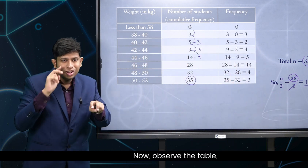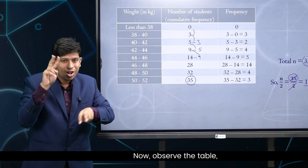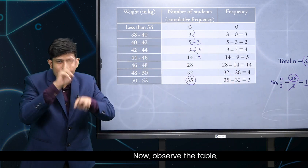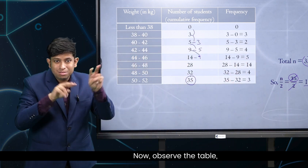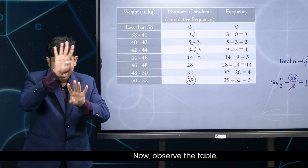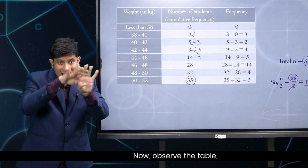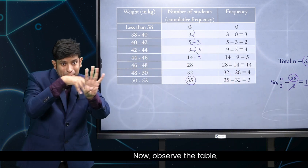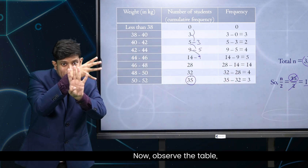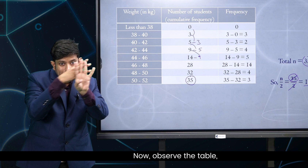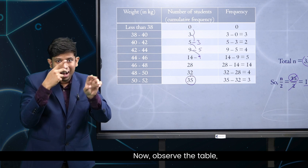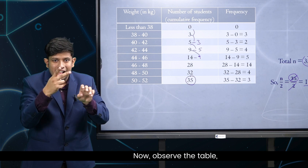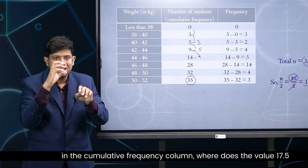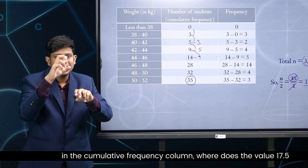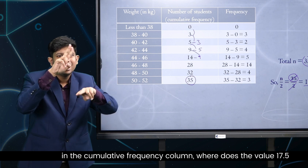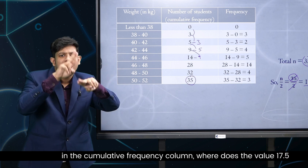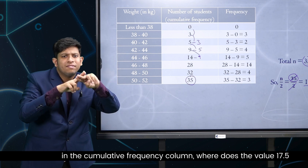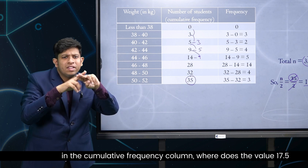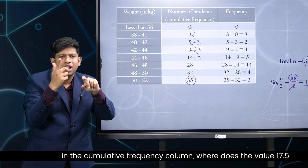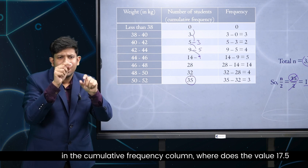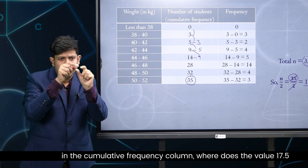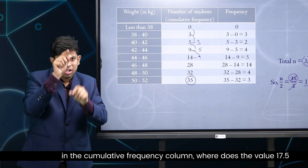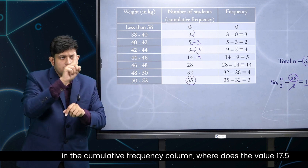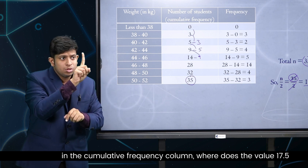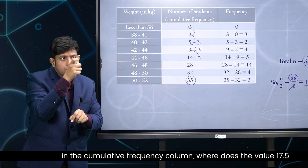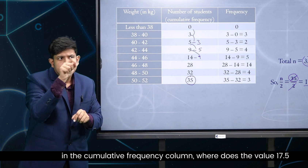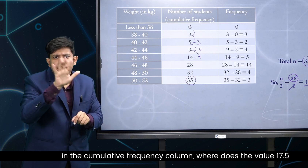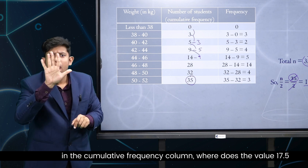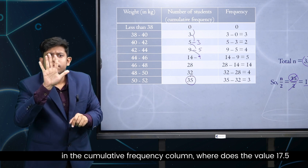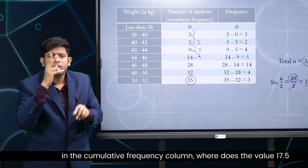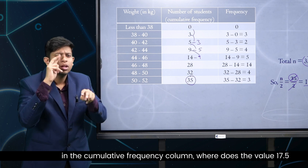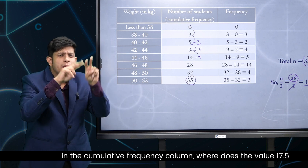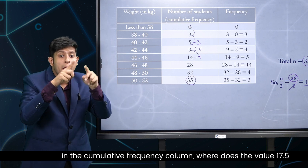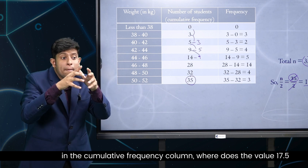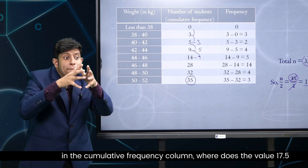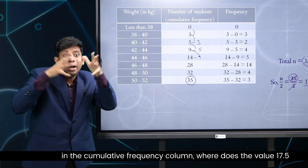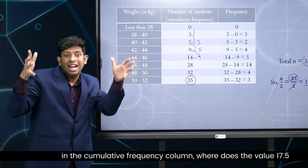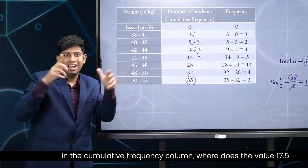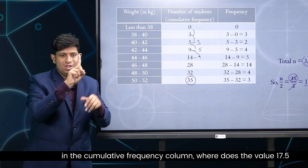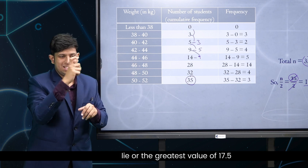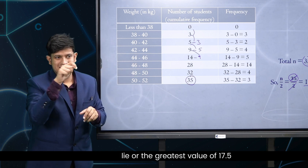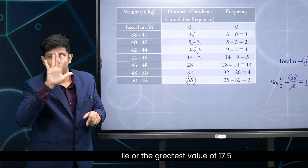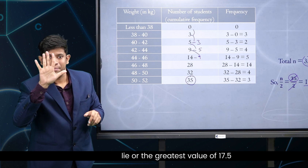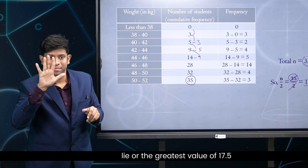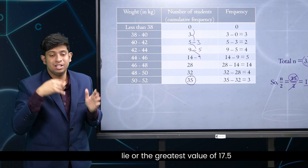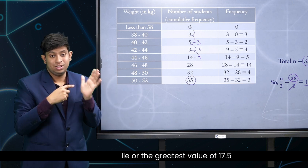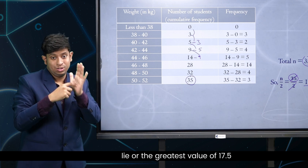Now observe the table. In the cumulative frequency column, where does the value 17.5 lie, or the greatest value